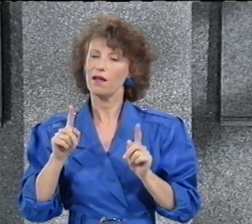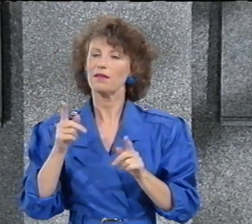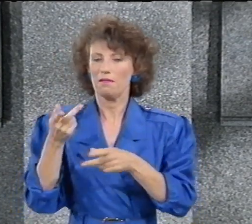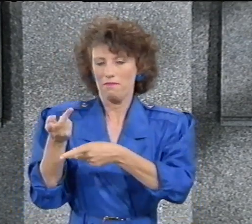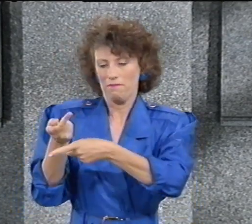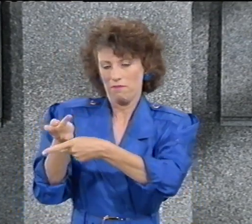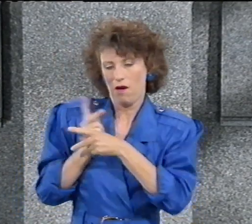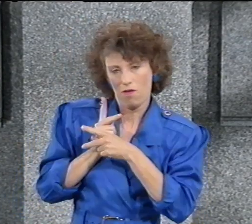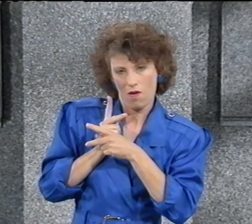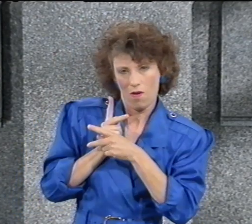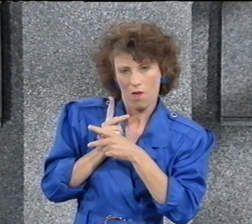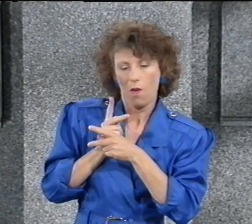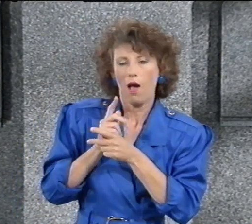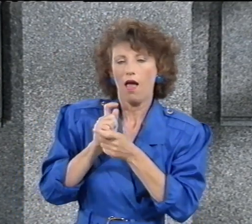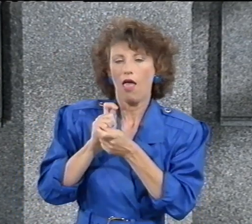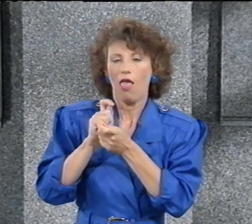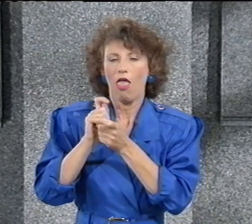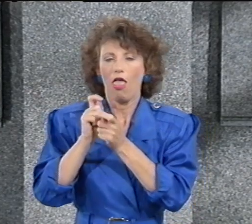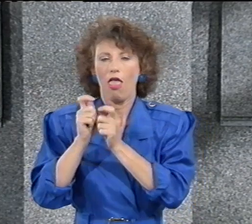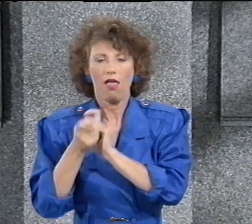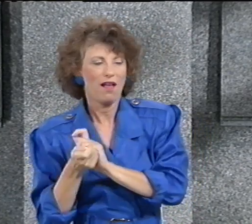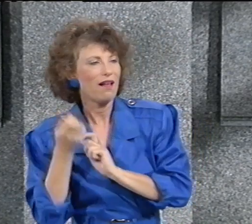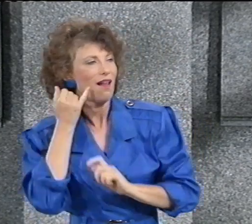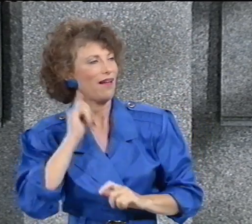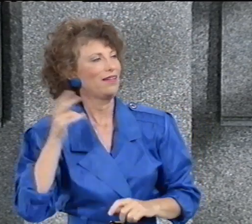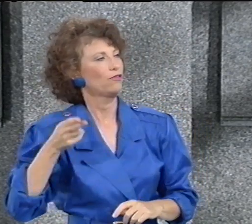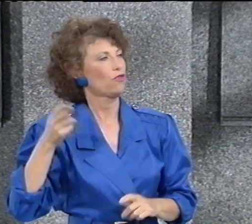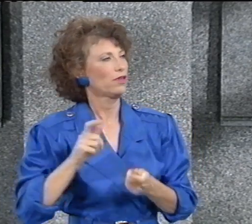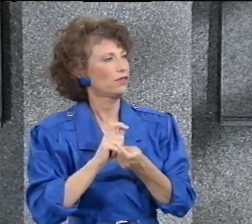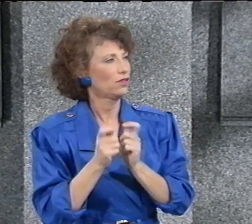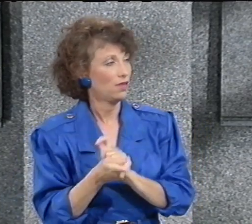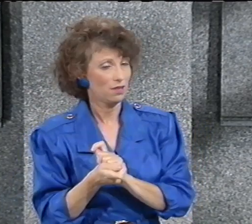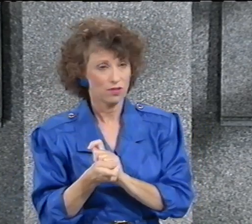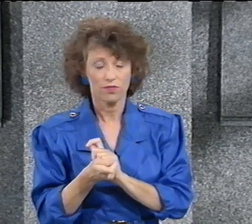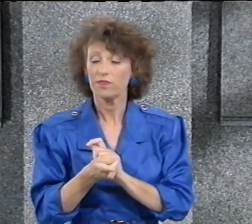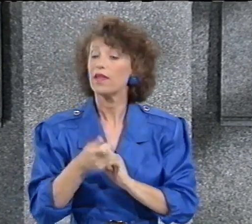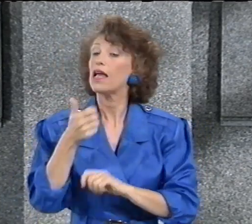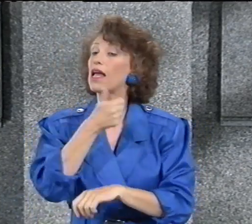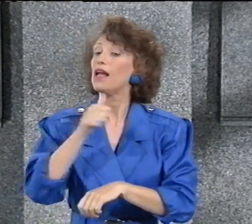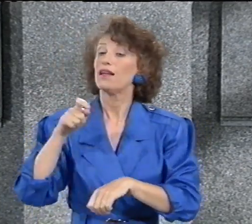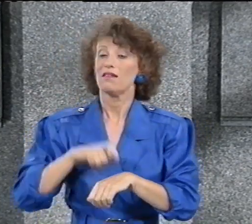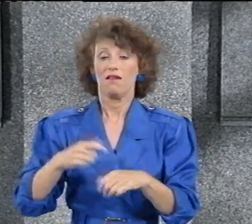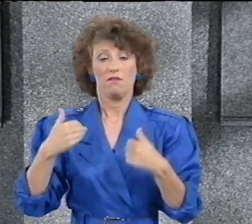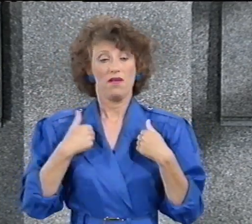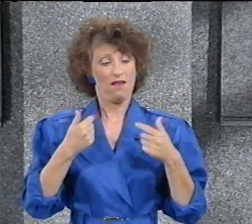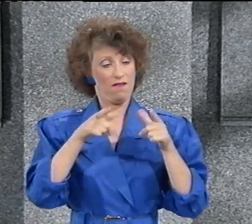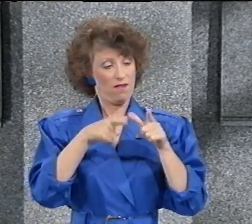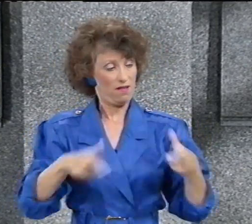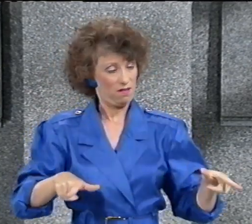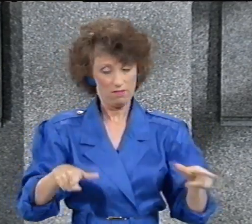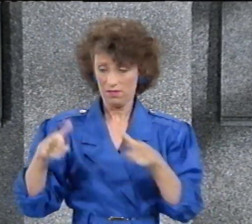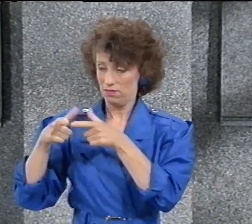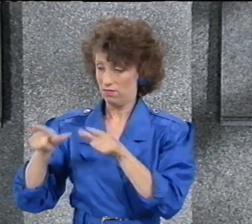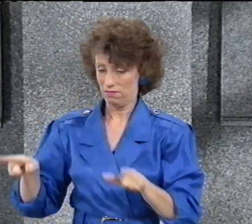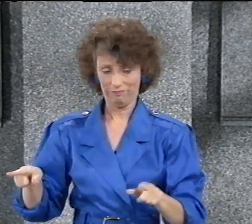people are seeing or not seeing loan signs. Historical change occurs in